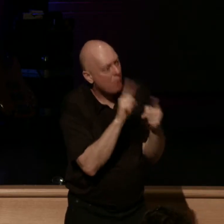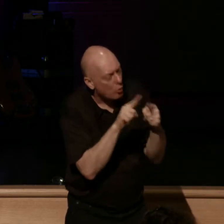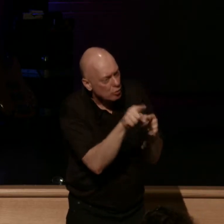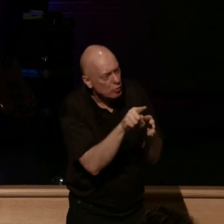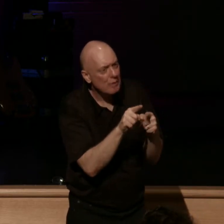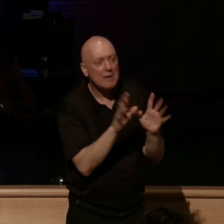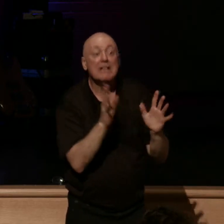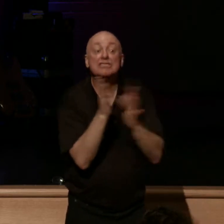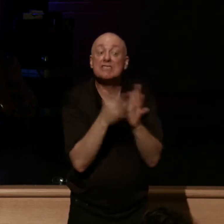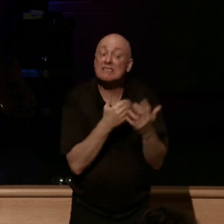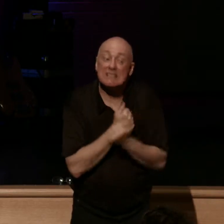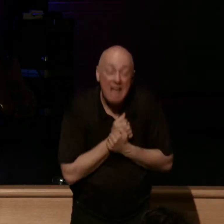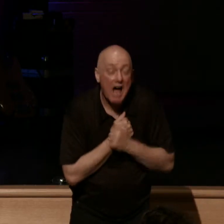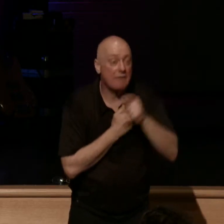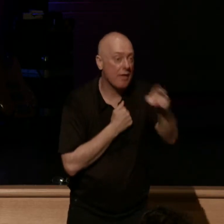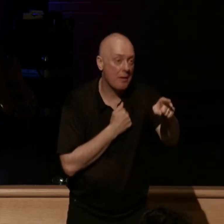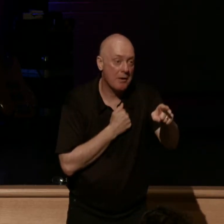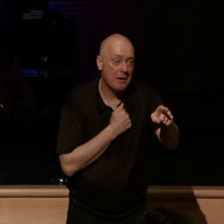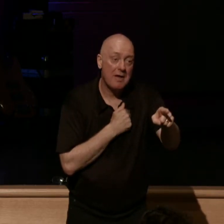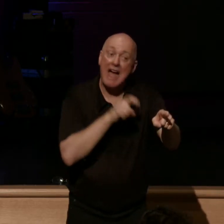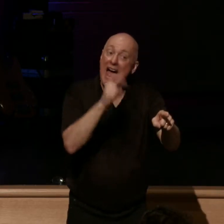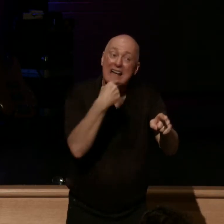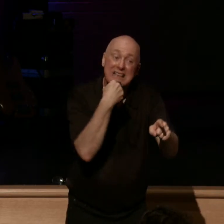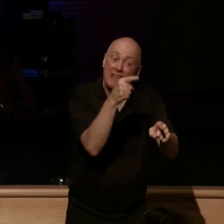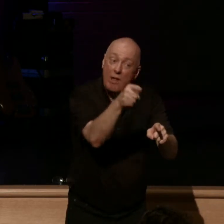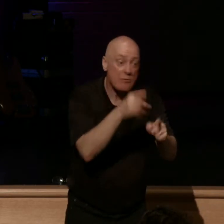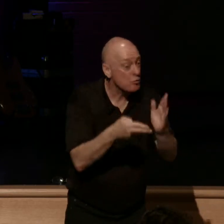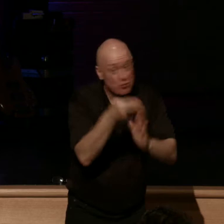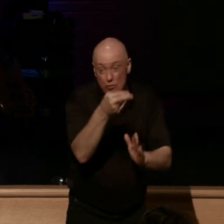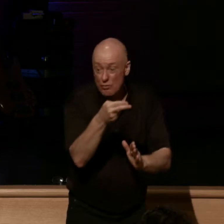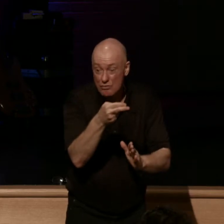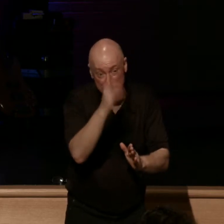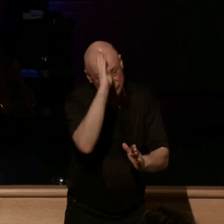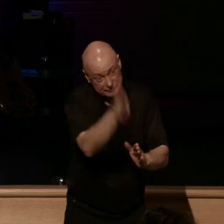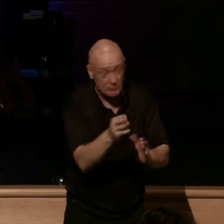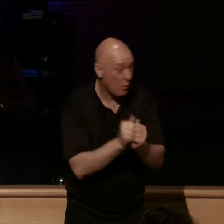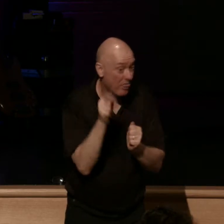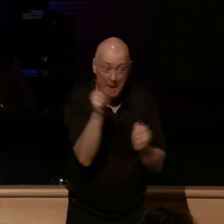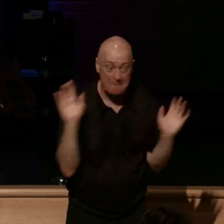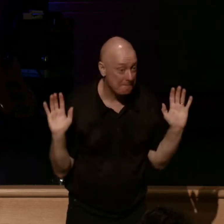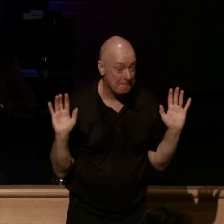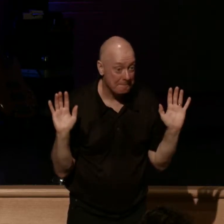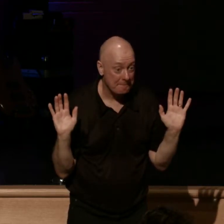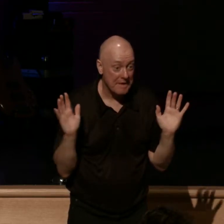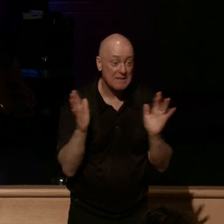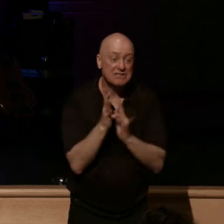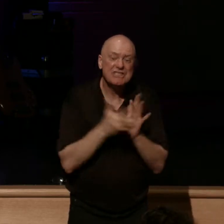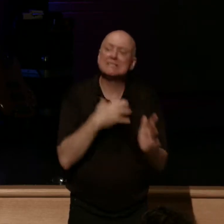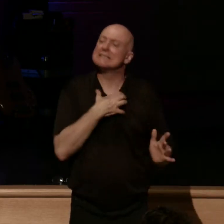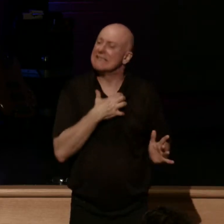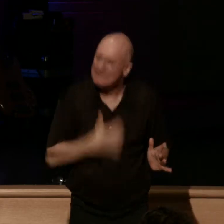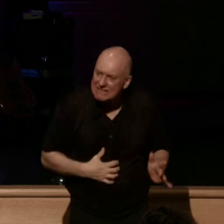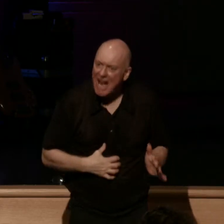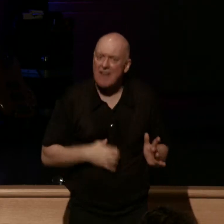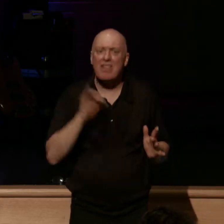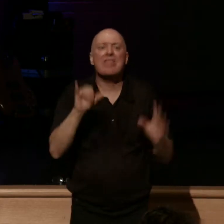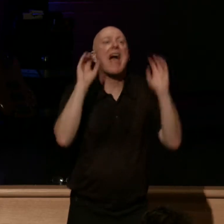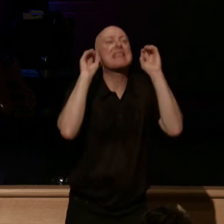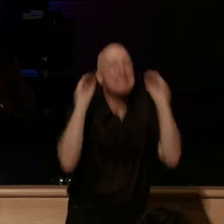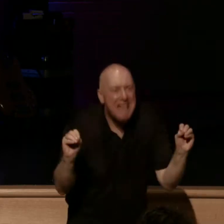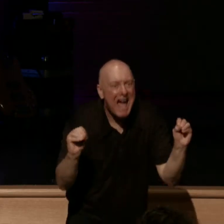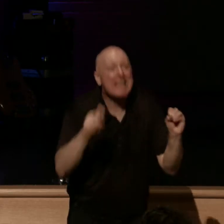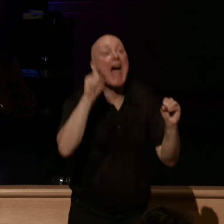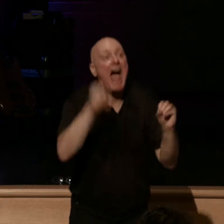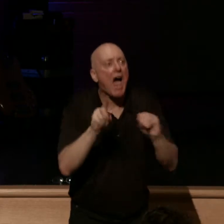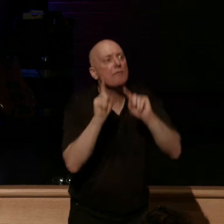to enough. Listen, to tell them the truth. Jesus desires that none would ever